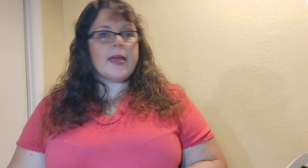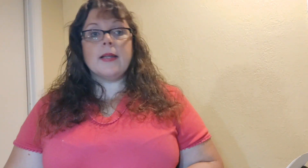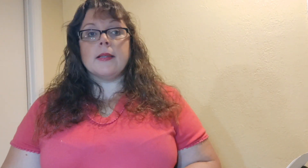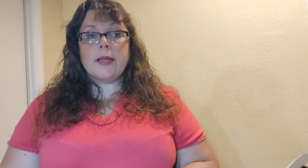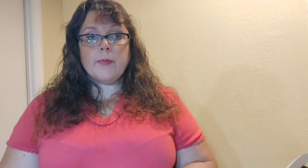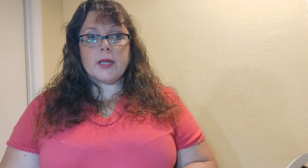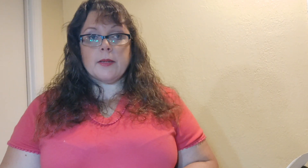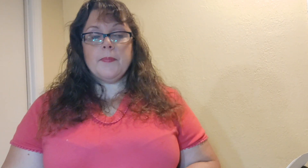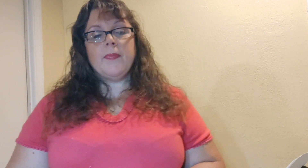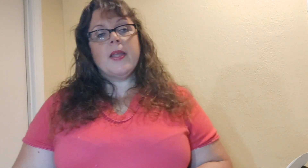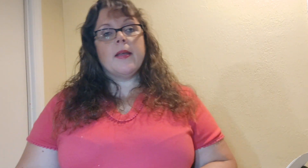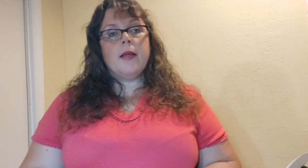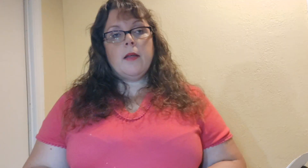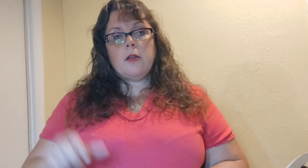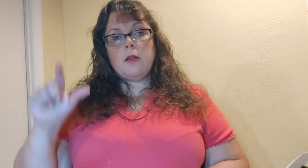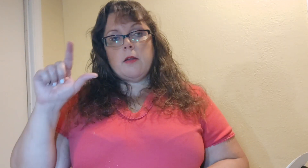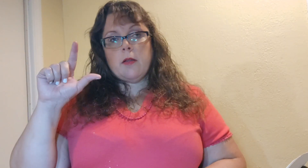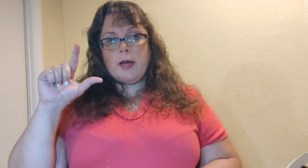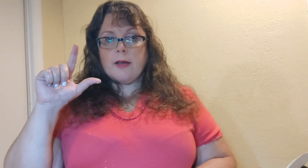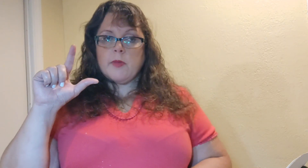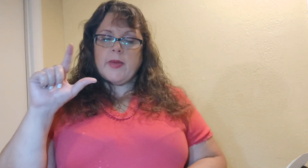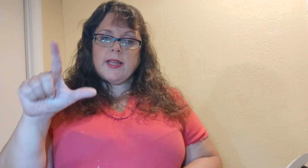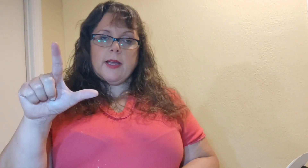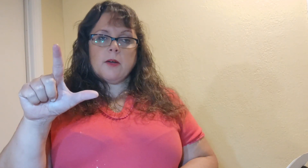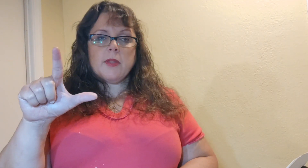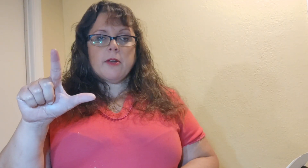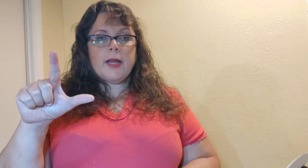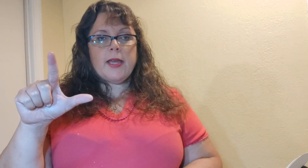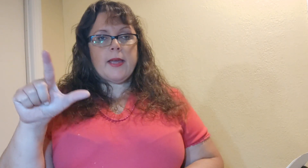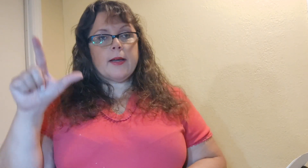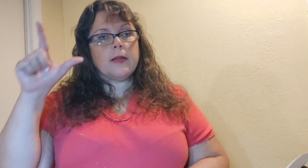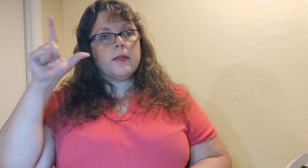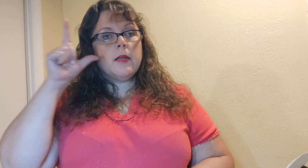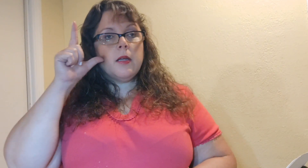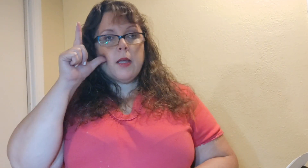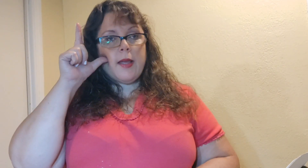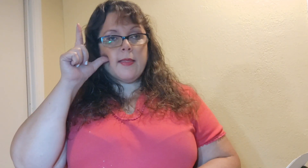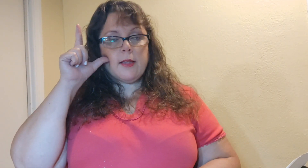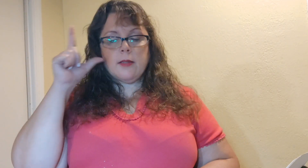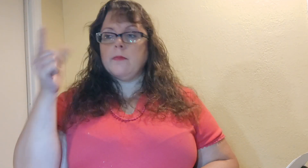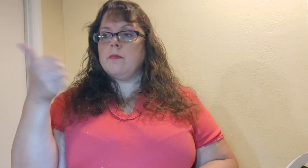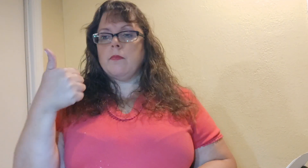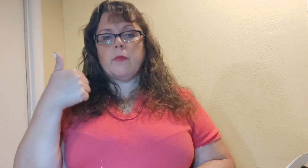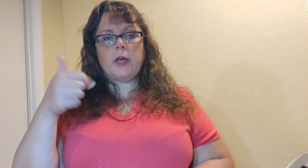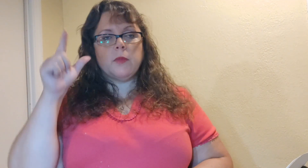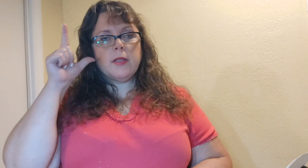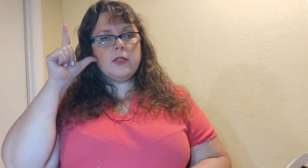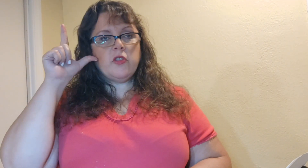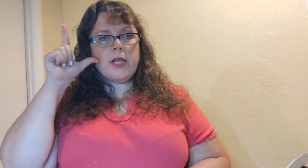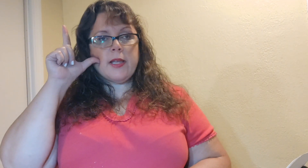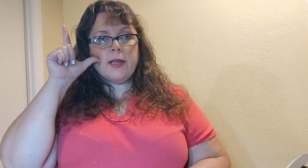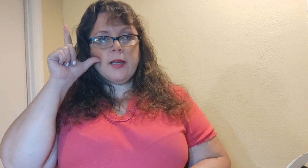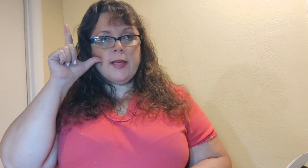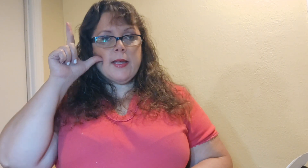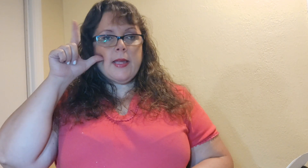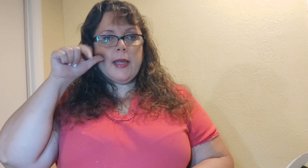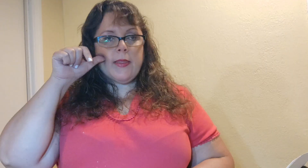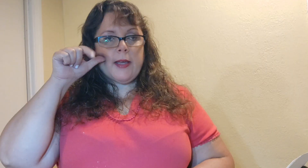Okay, in lemon, you make an L with your right hand and the thumb to the cheek, and